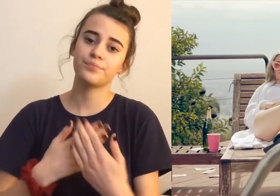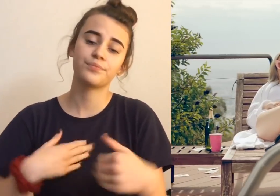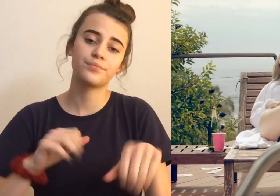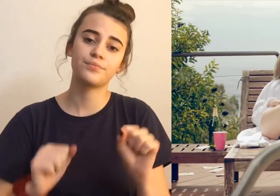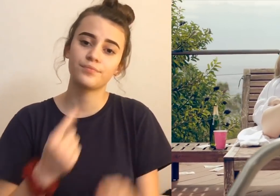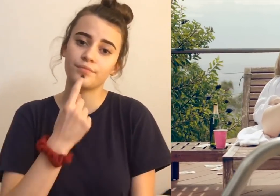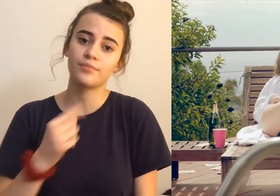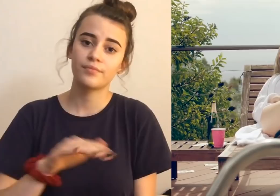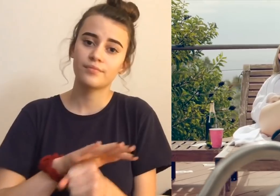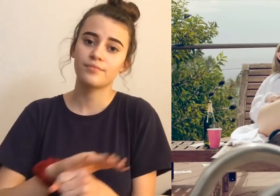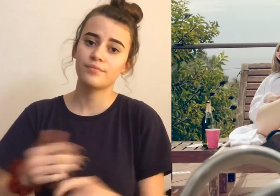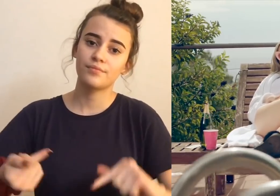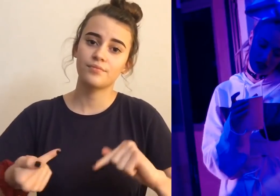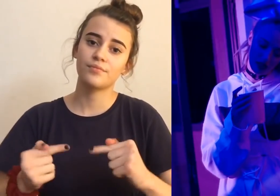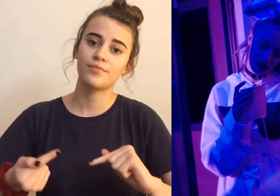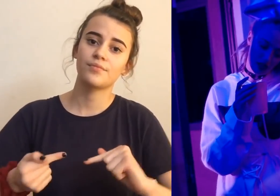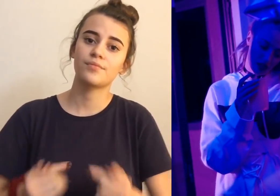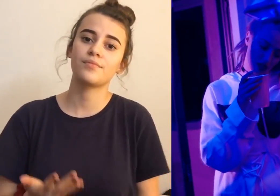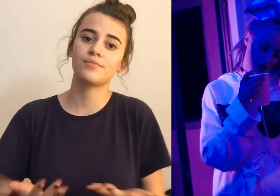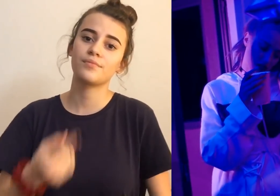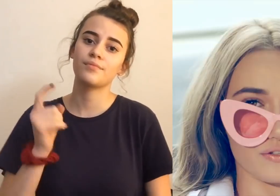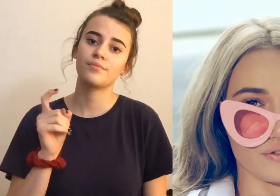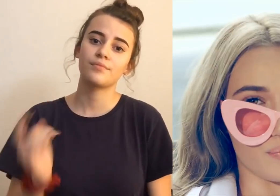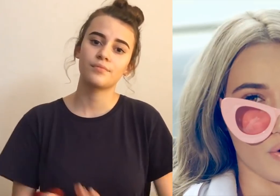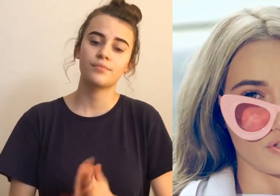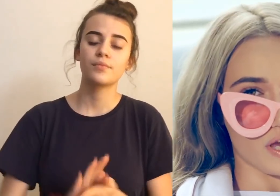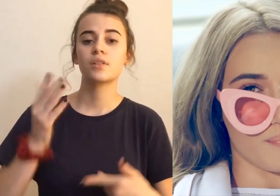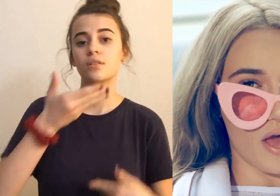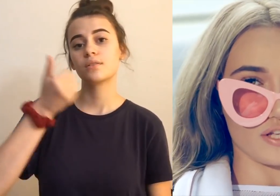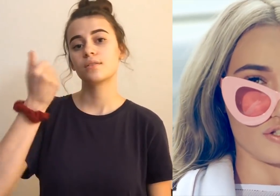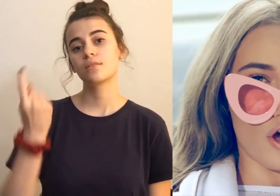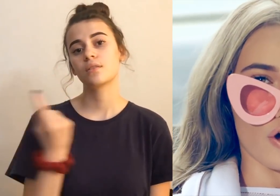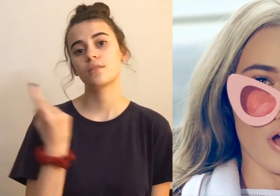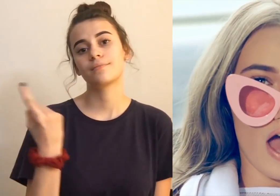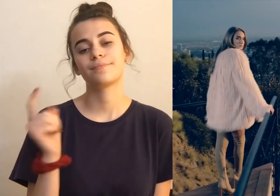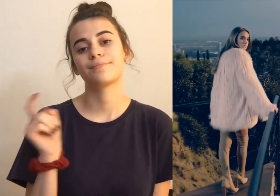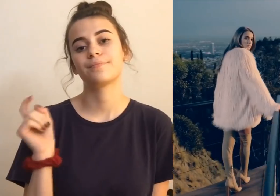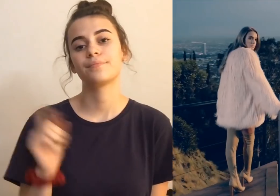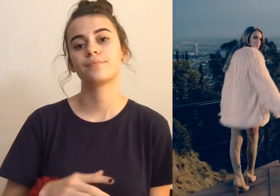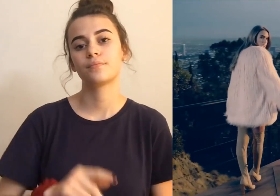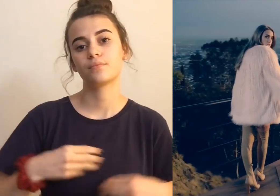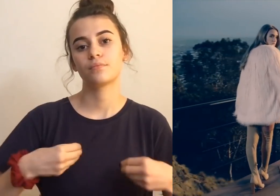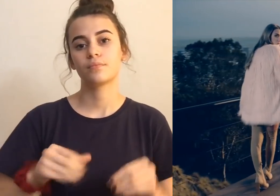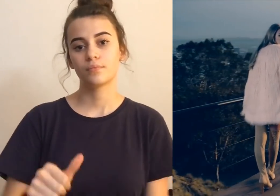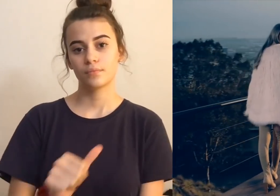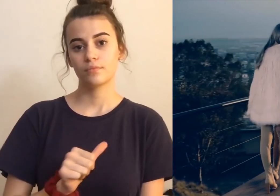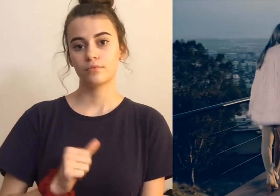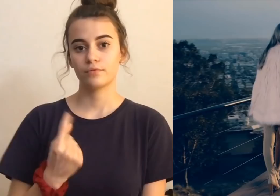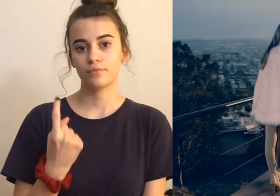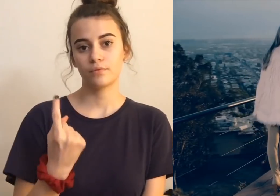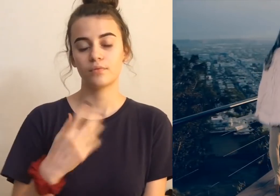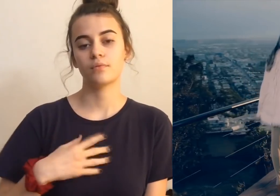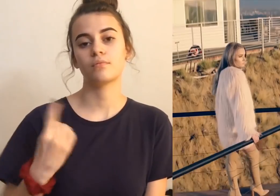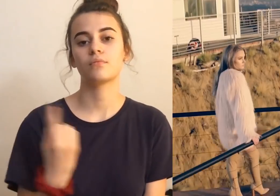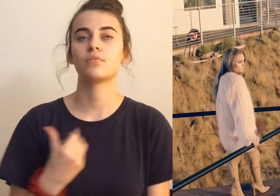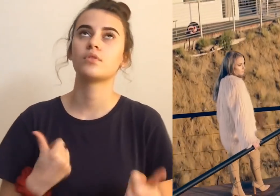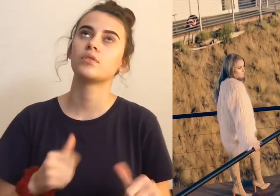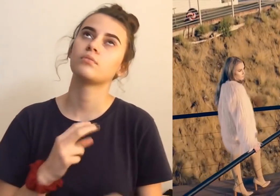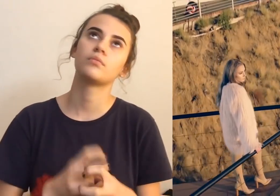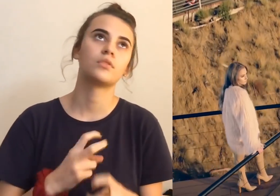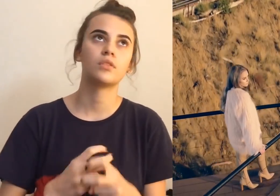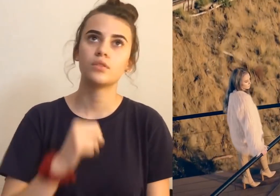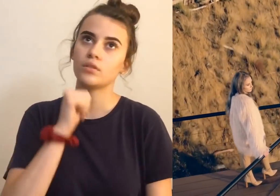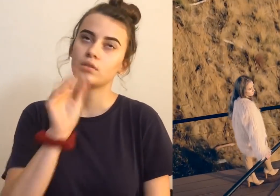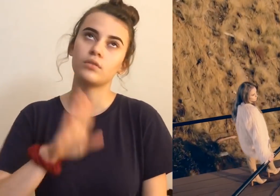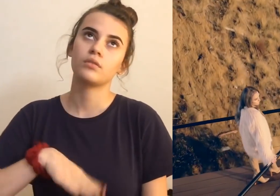handle these pressures. All I can say is this stress hurts. Things are supposed to get better. I just need to put myself first. I'm always